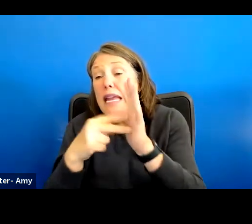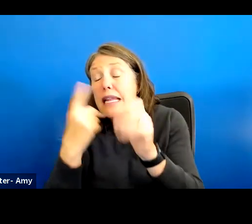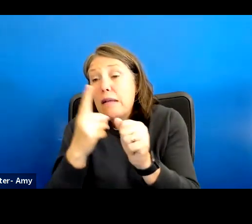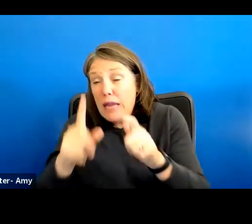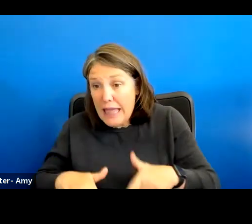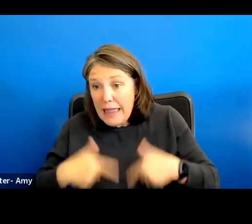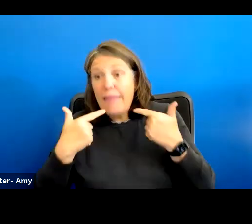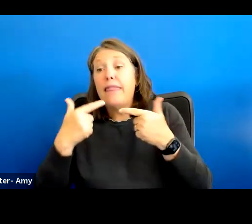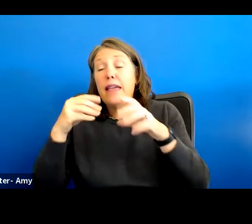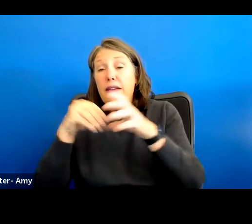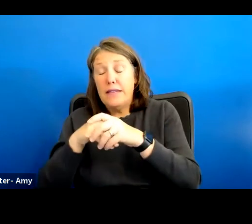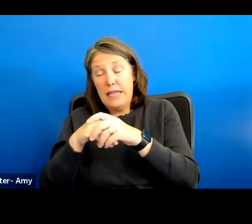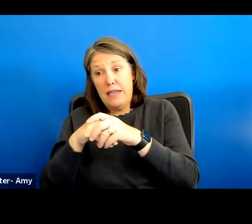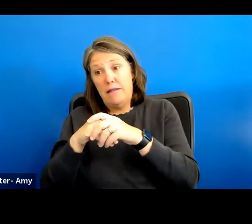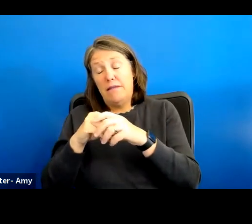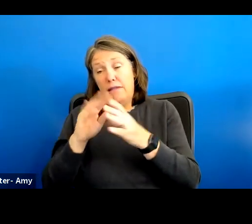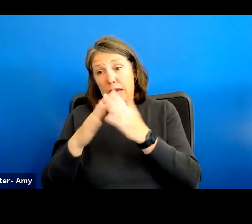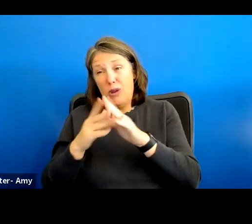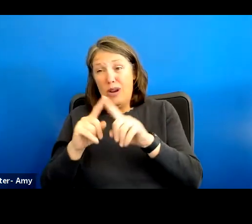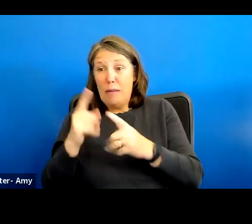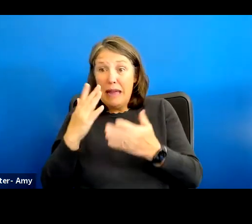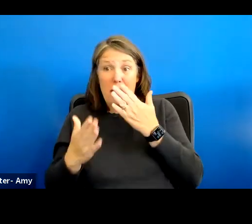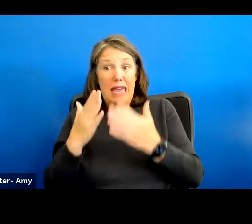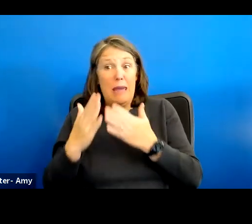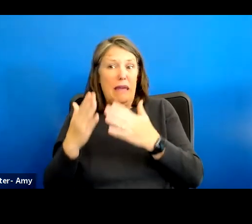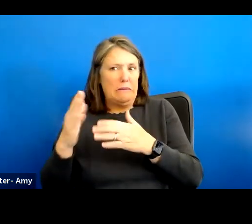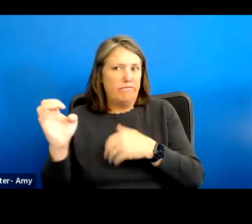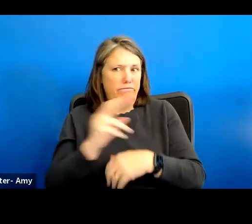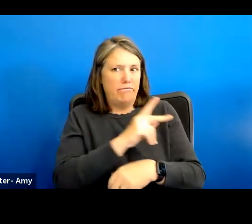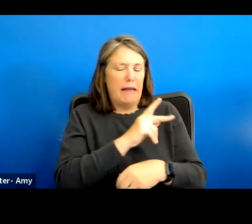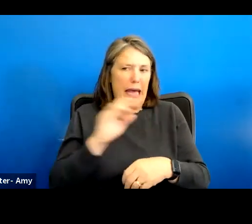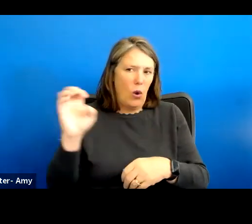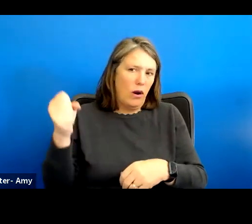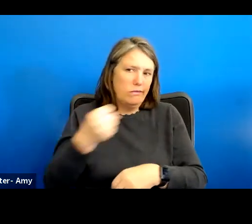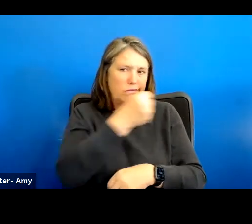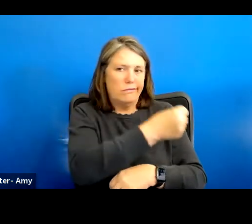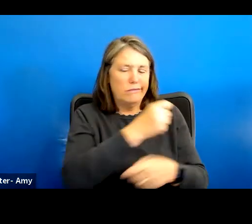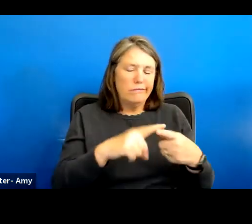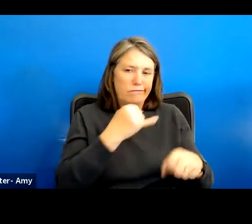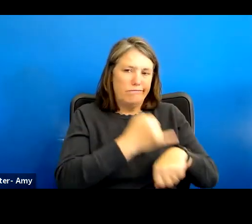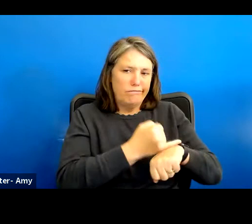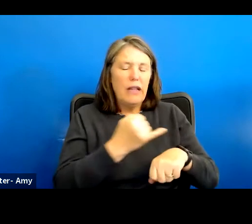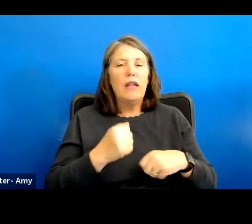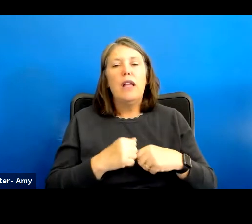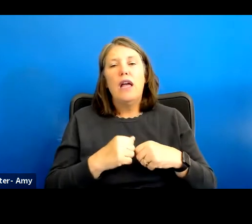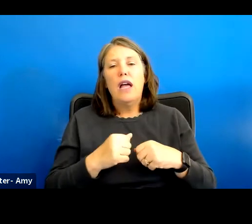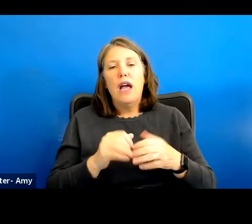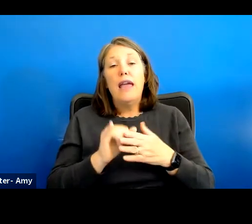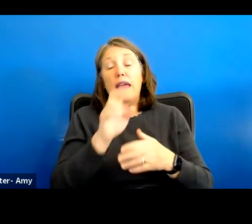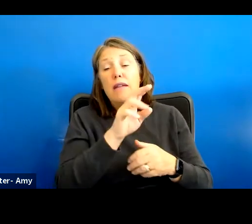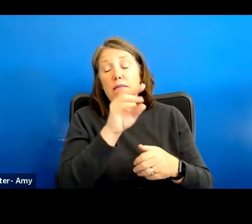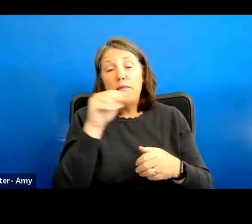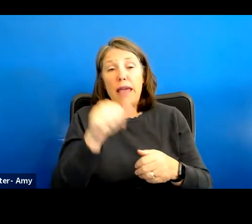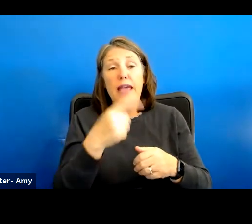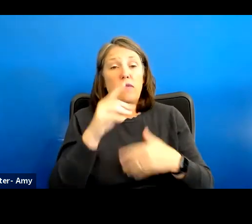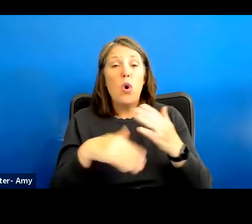an institution and losing their independence. So it's a fairly flexible funding source. It does pay for all transition-related